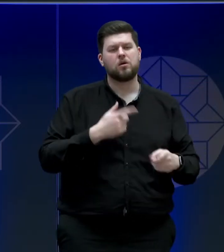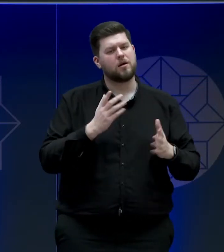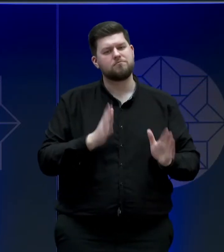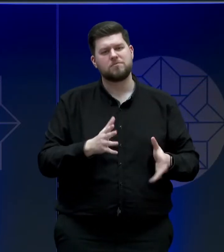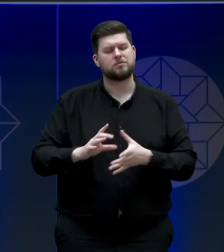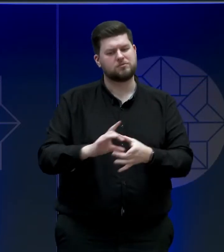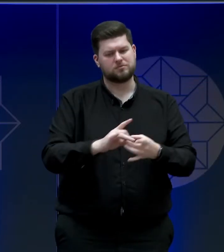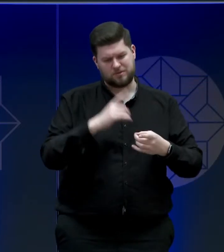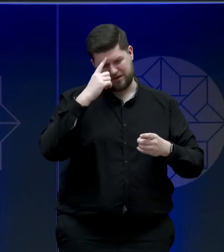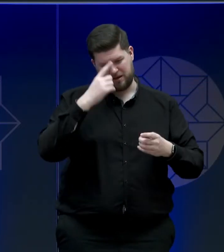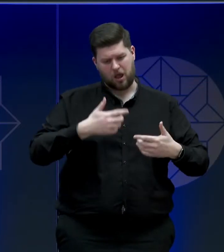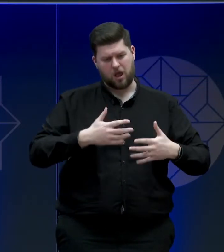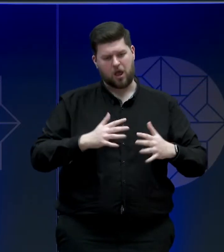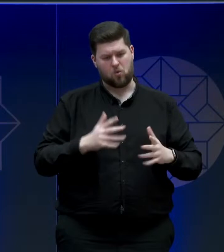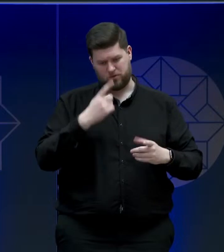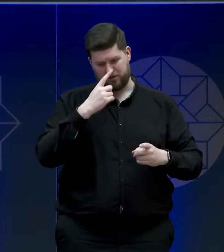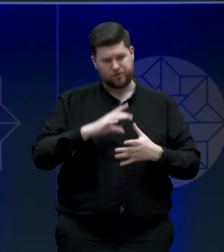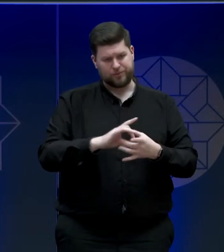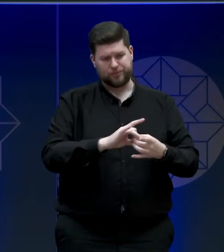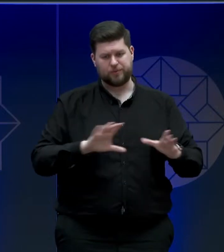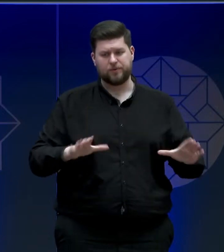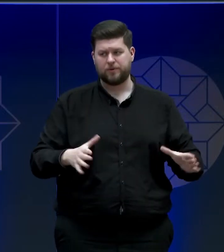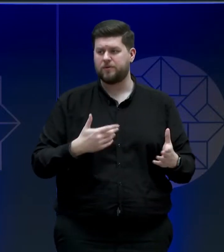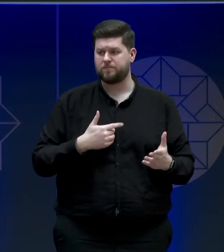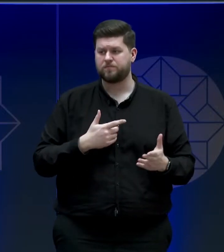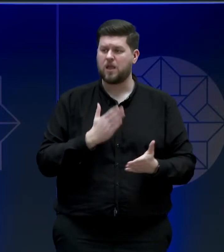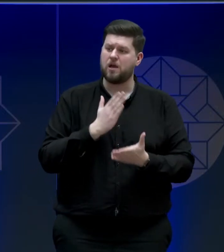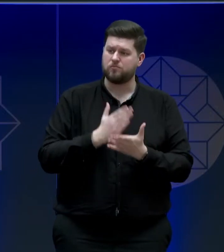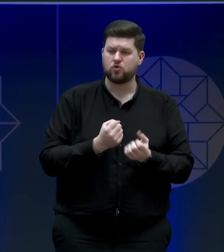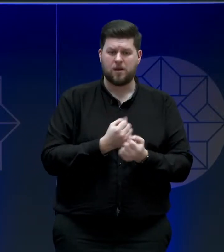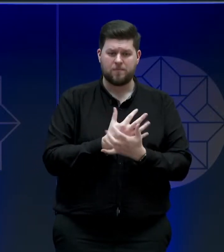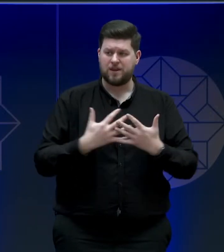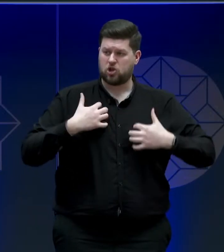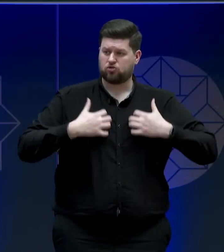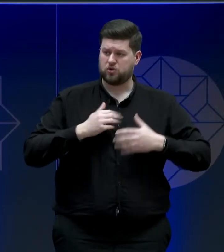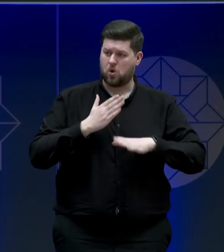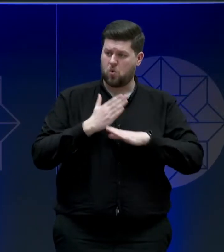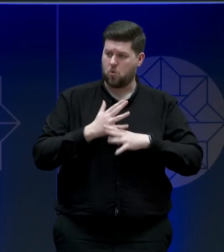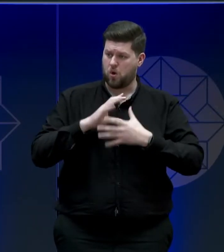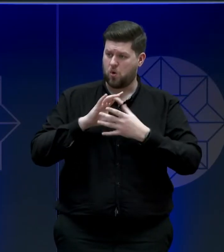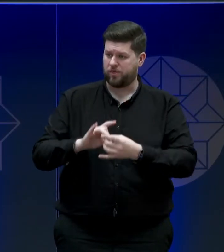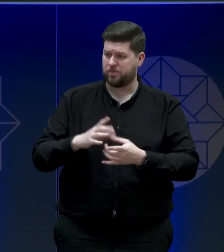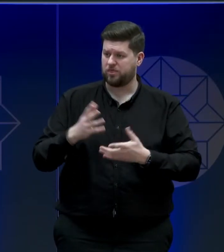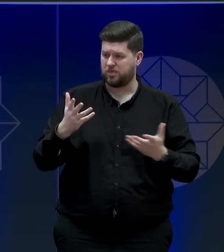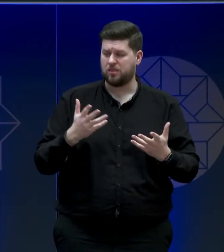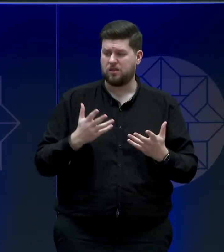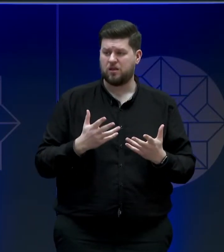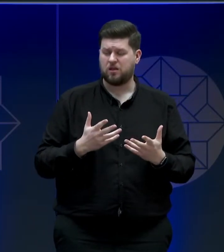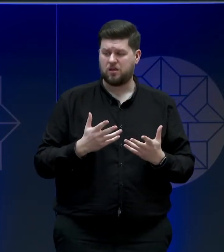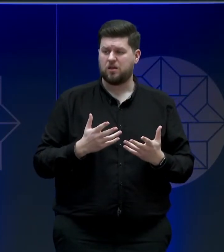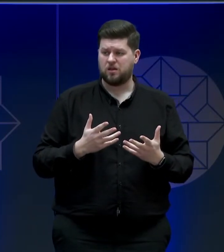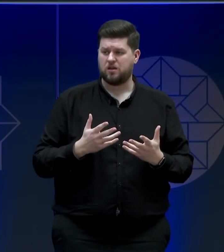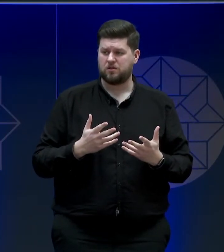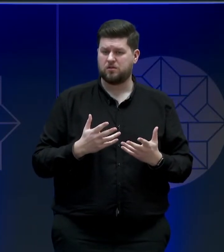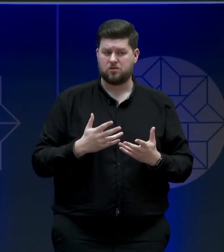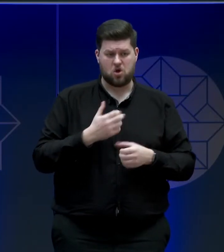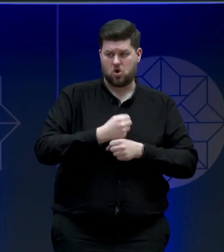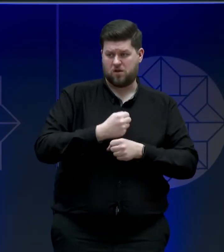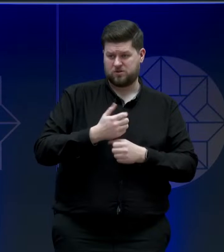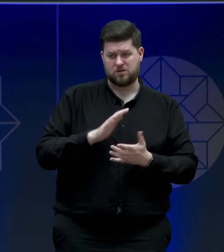appetite from the university community to work with you. The government is obviously very keen to support all aspects of